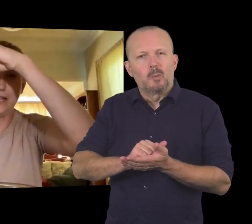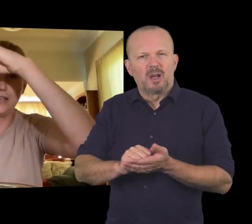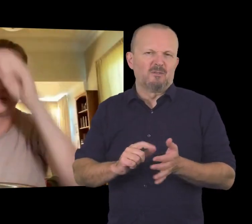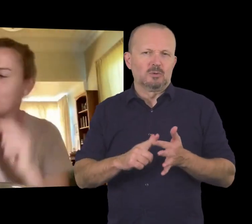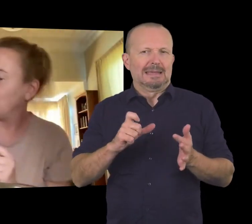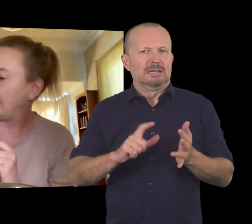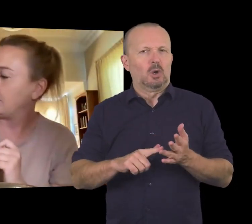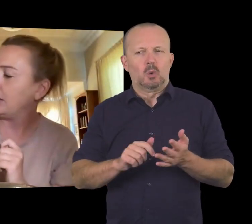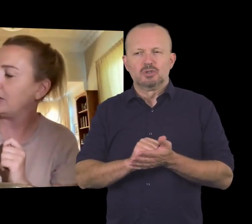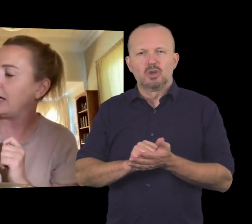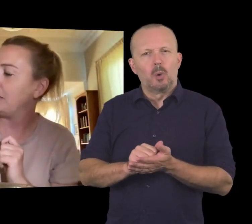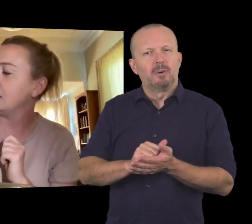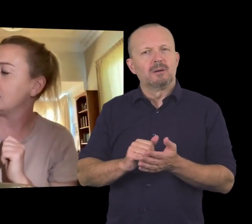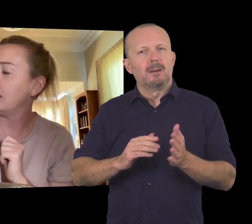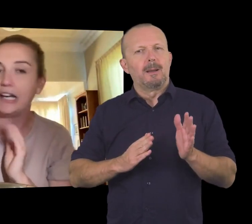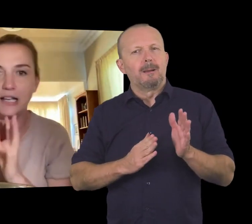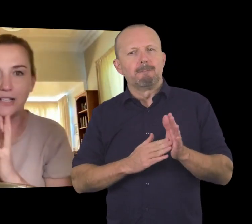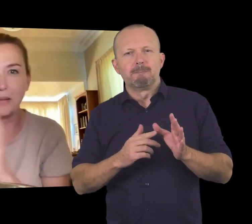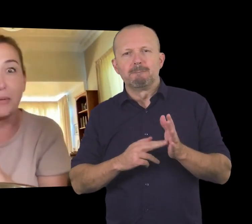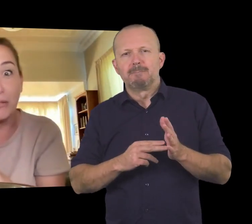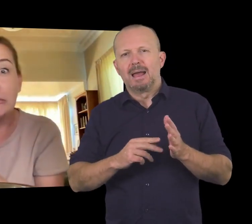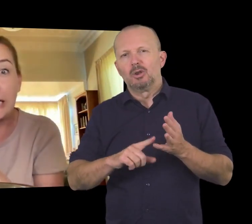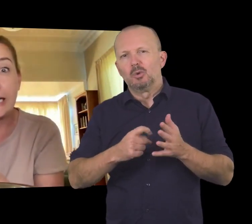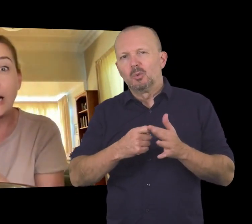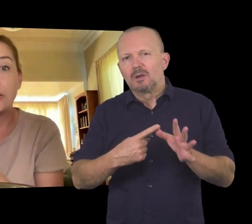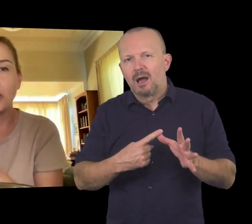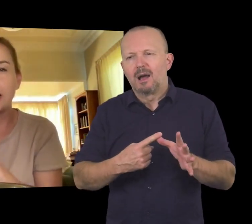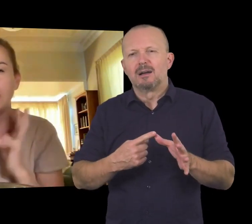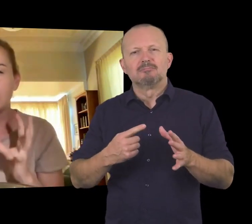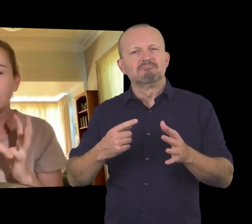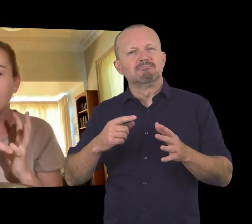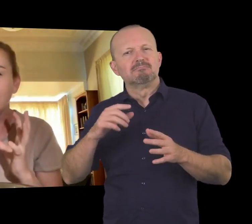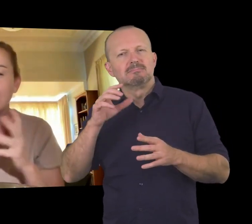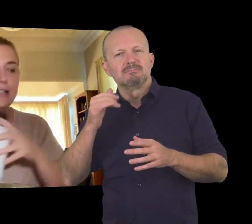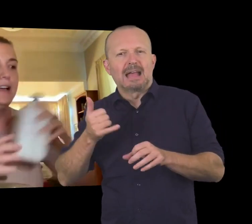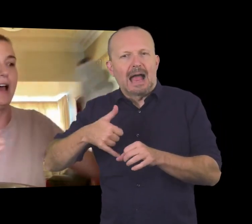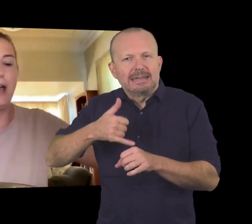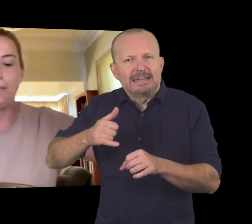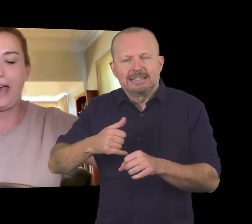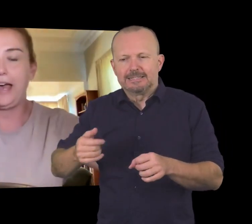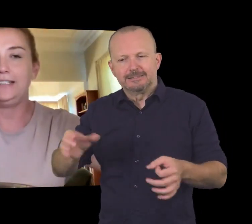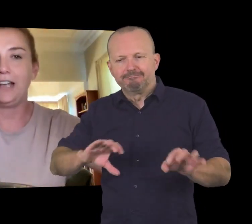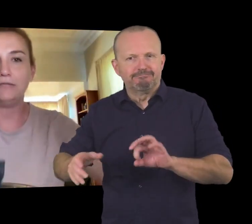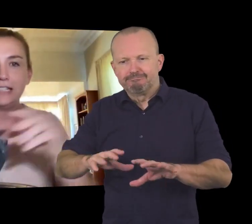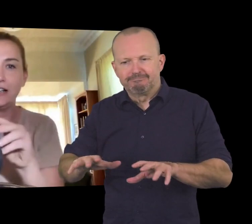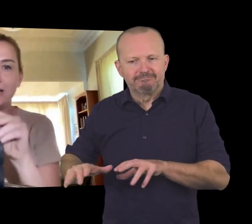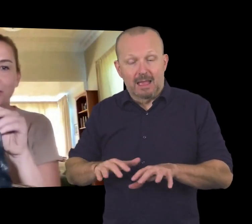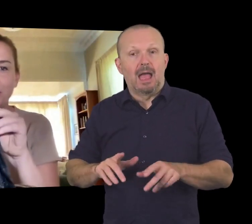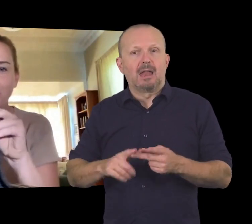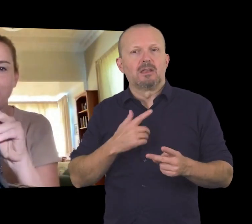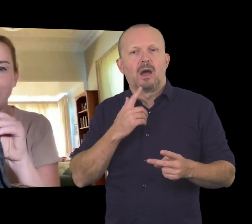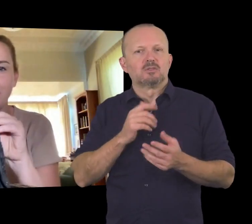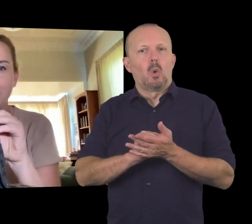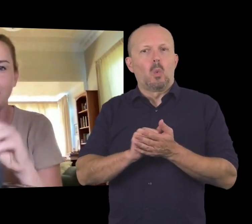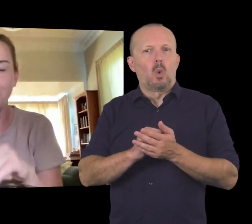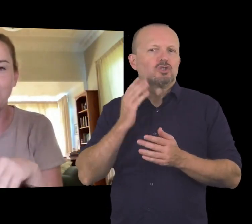this eco store like Manuka, mint and honey. So something with a really nice strong scent is really good. And a really nice